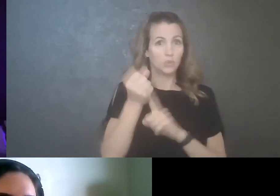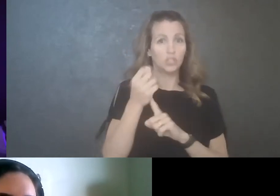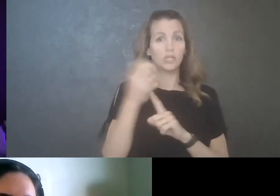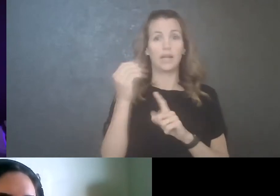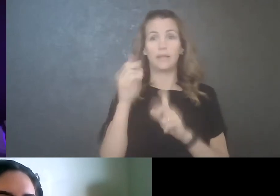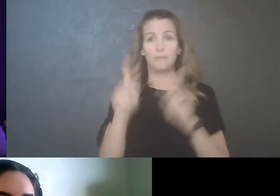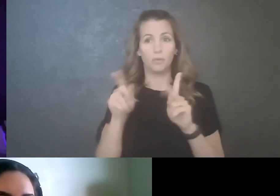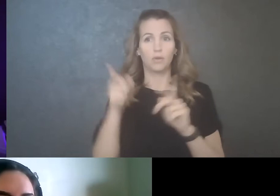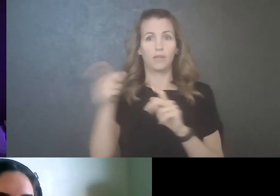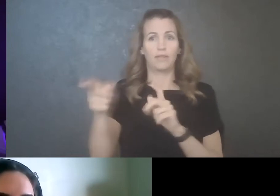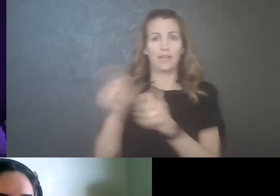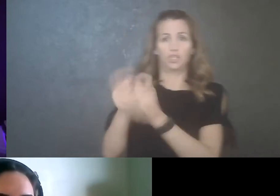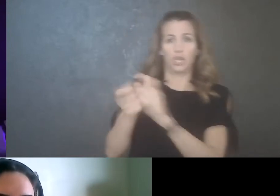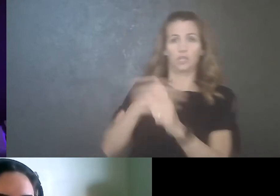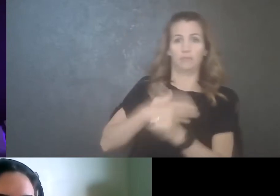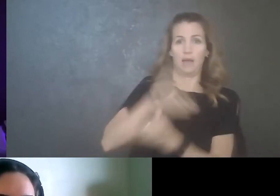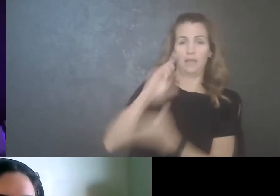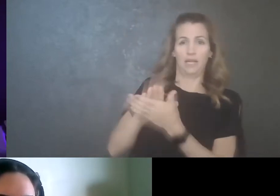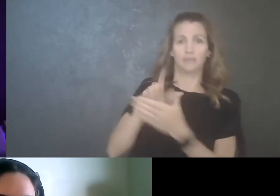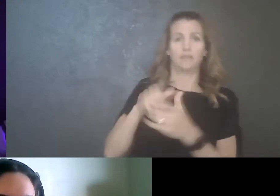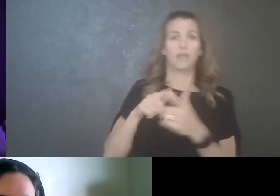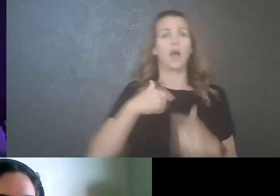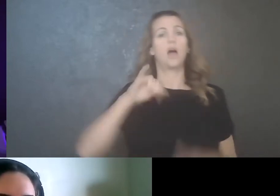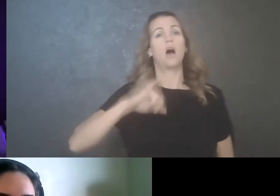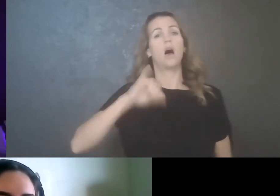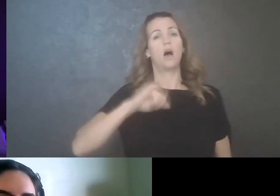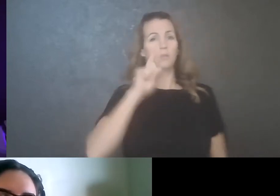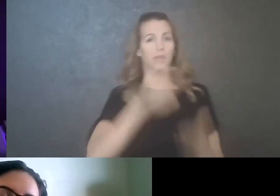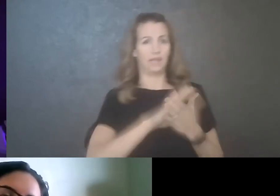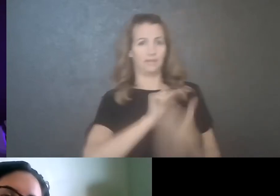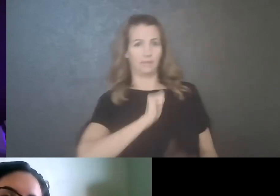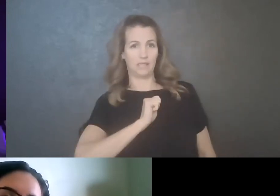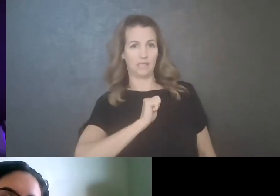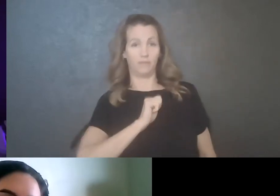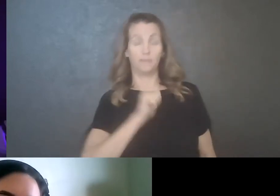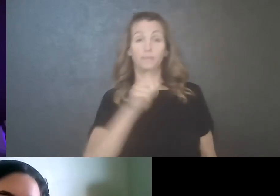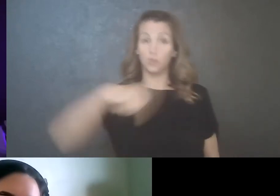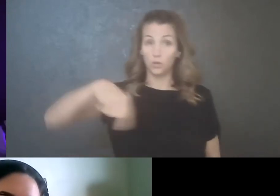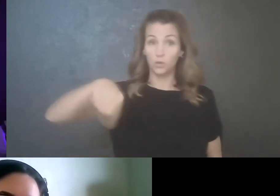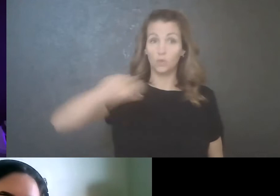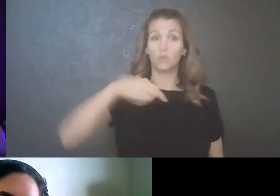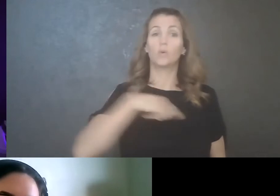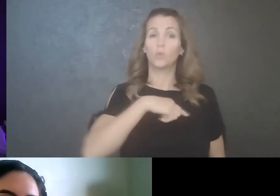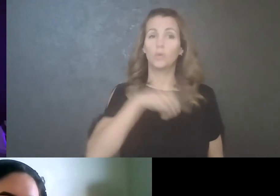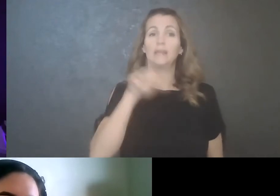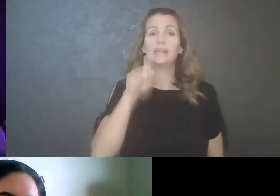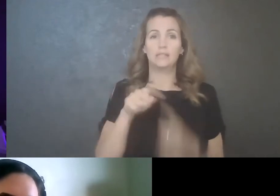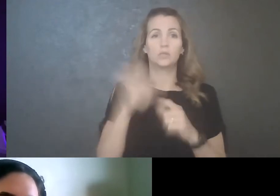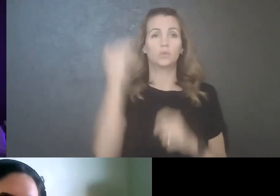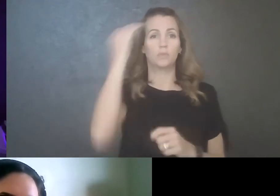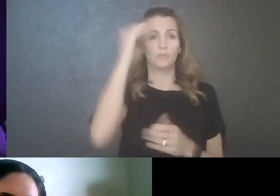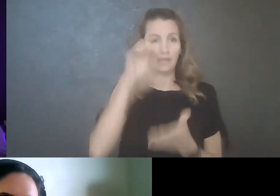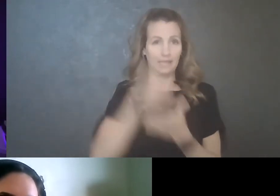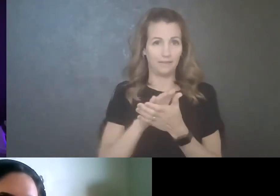changed my beliefs, and then I really believed in myself. And as a magician, we need to believe. The